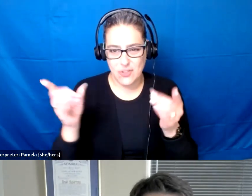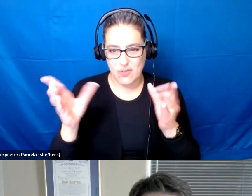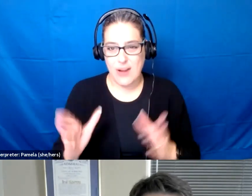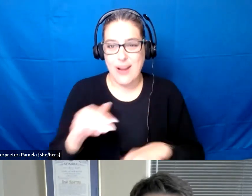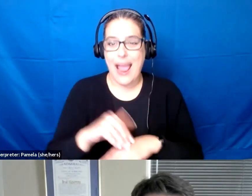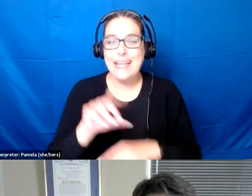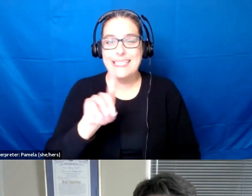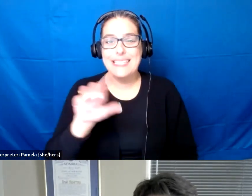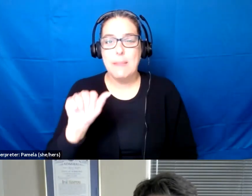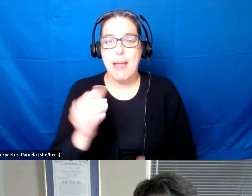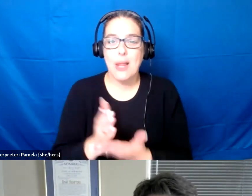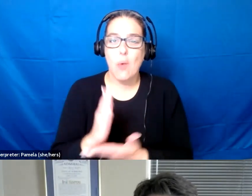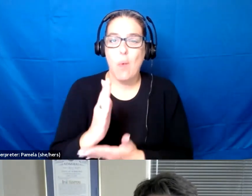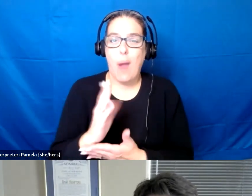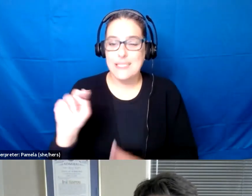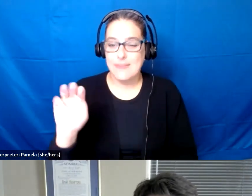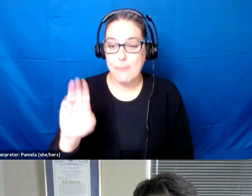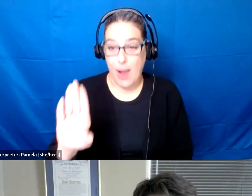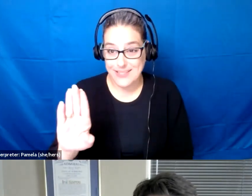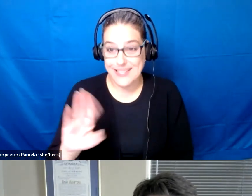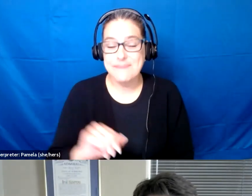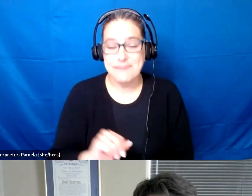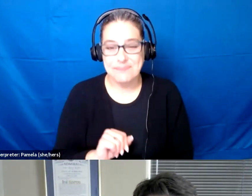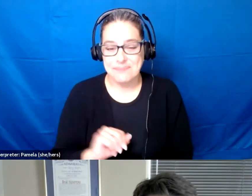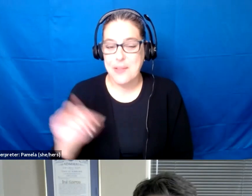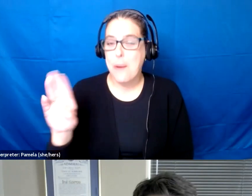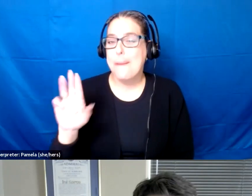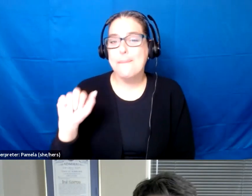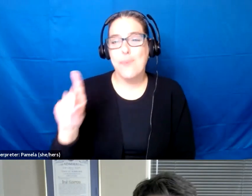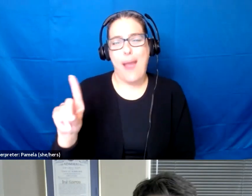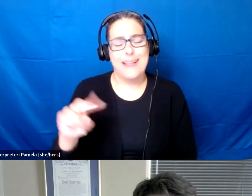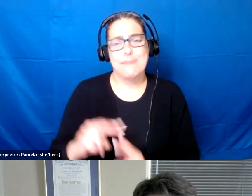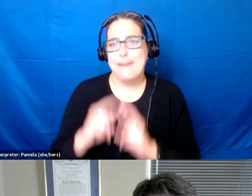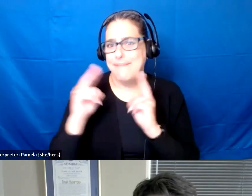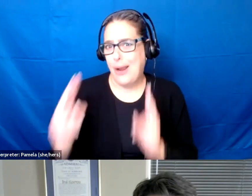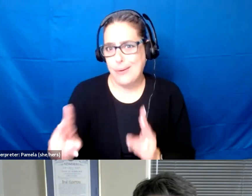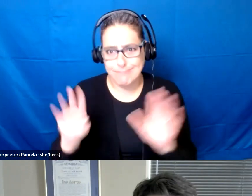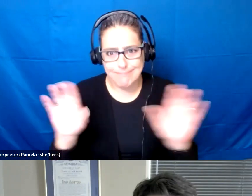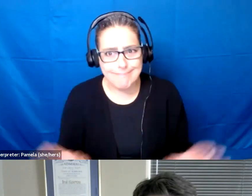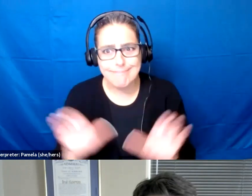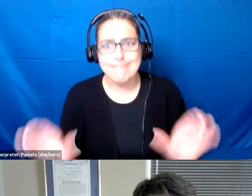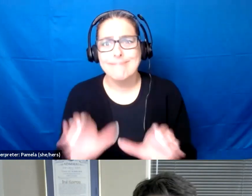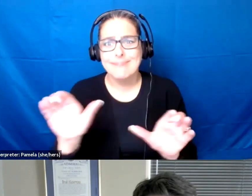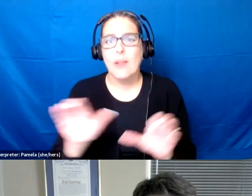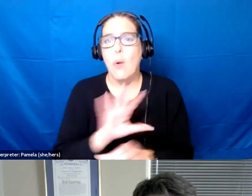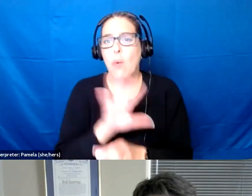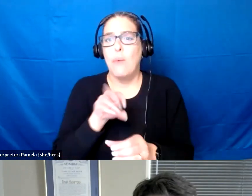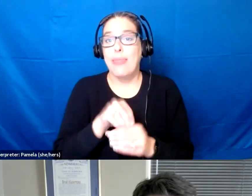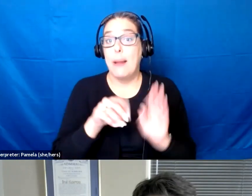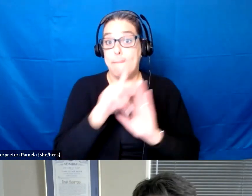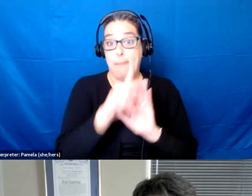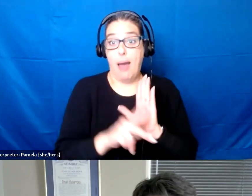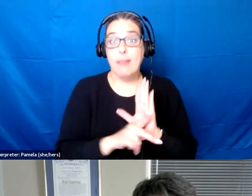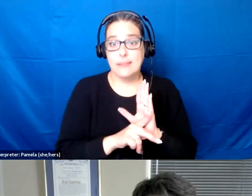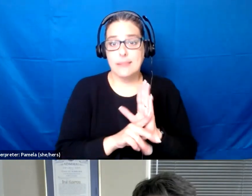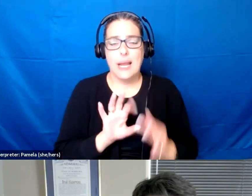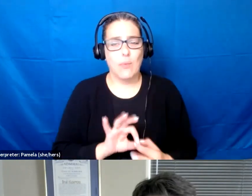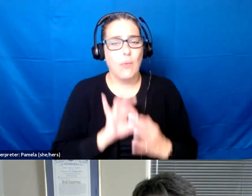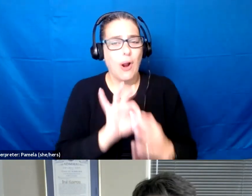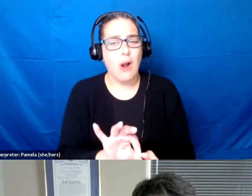Disability Rights Nebraska. Brad has been very active in the policy space as